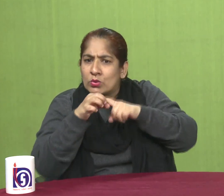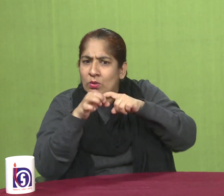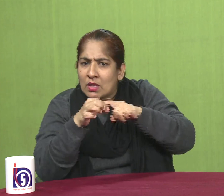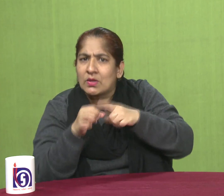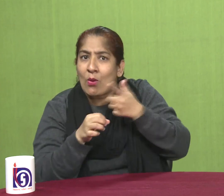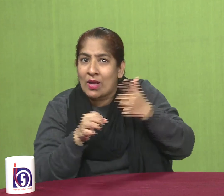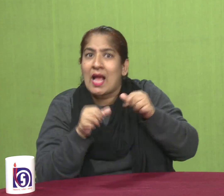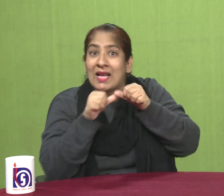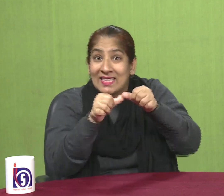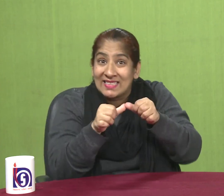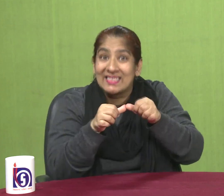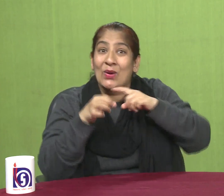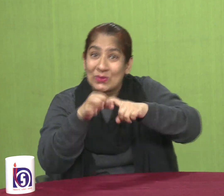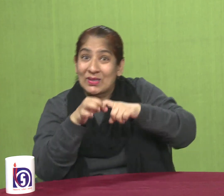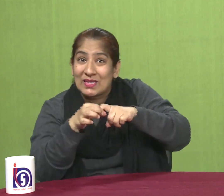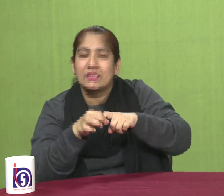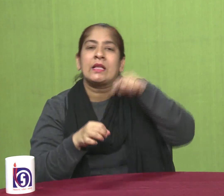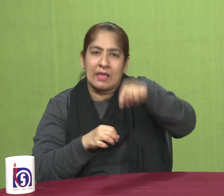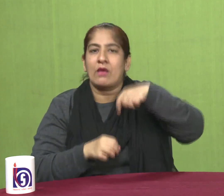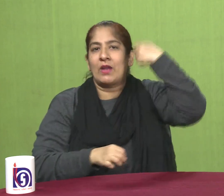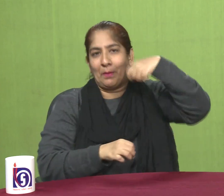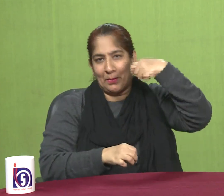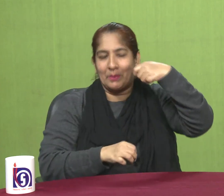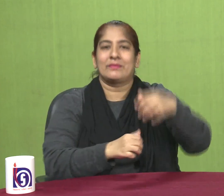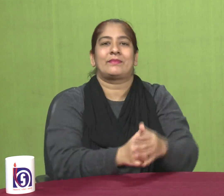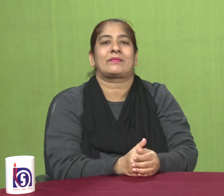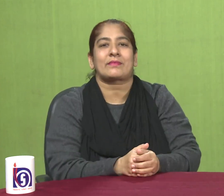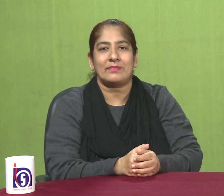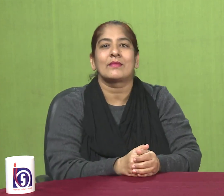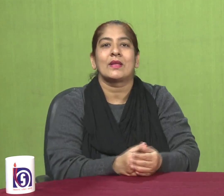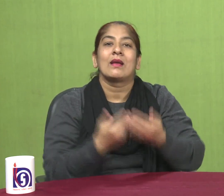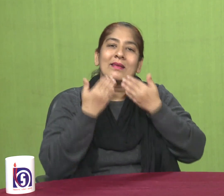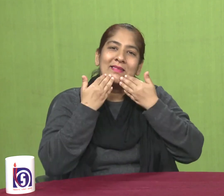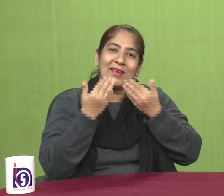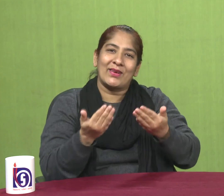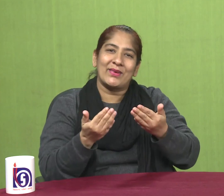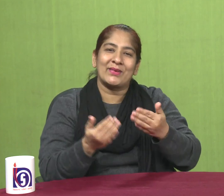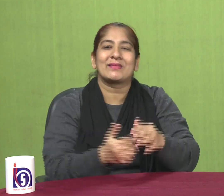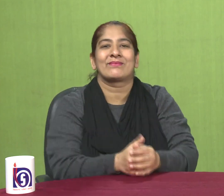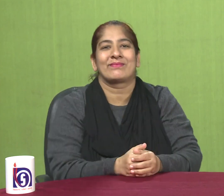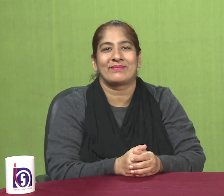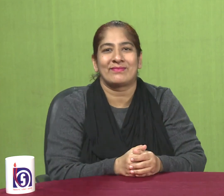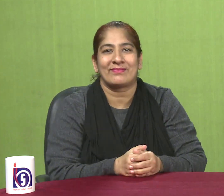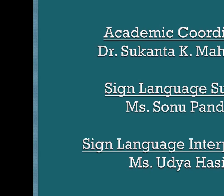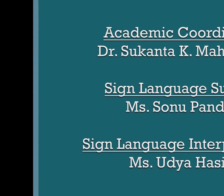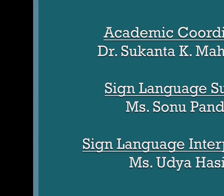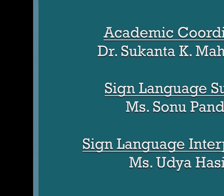of the questions from this lesson in part 3. Thank you.